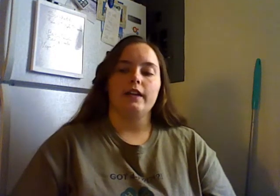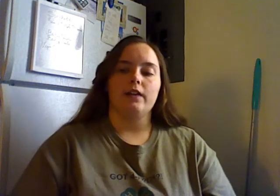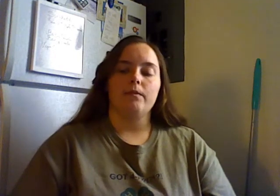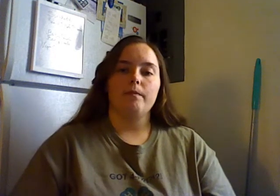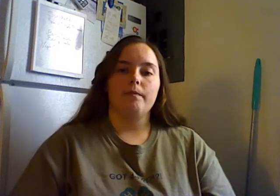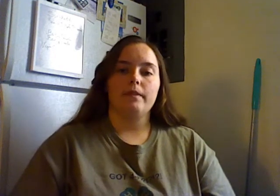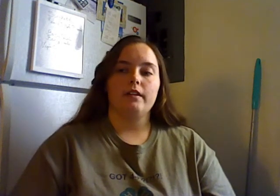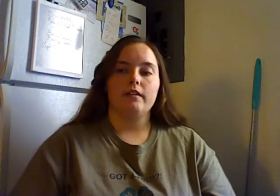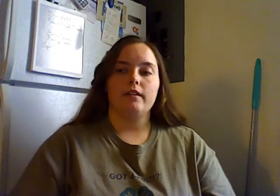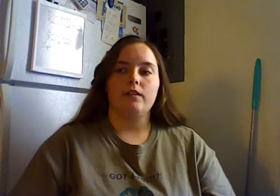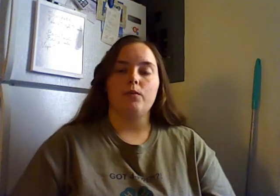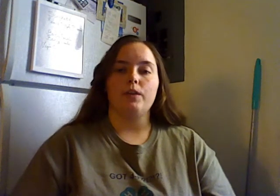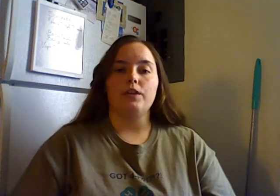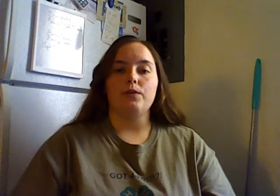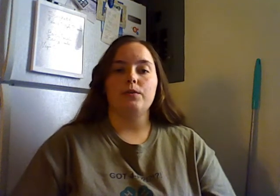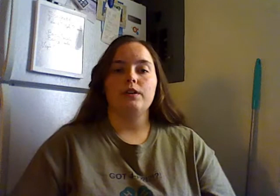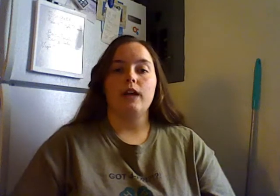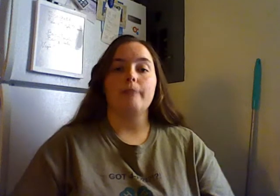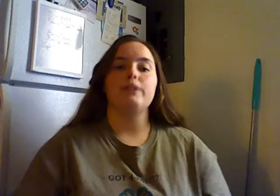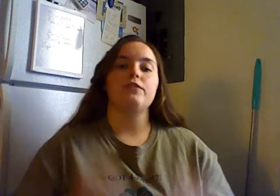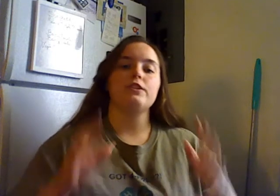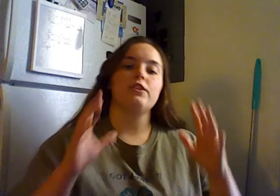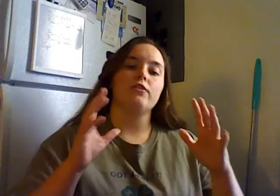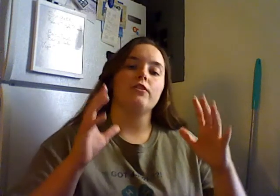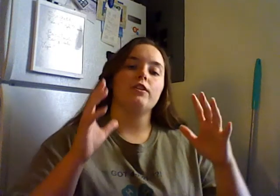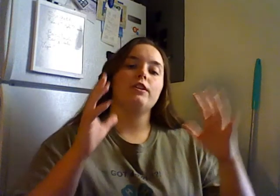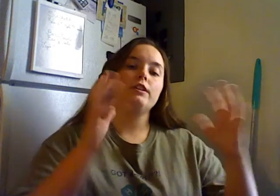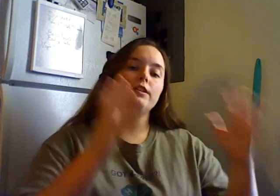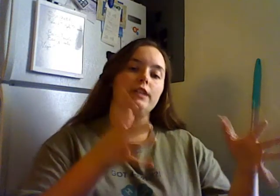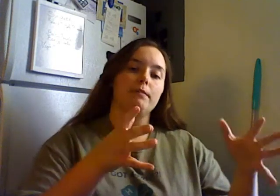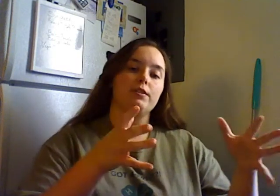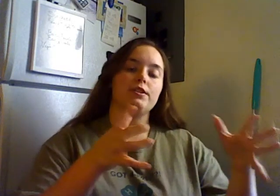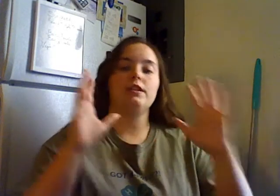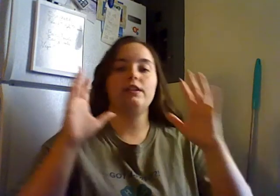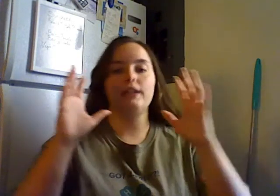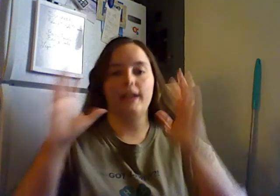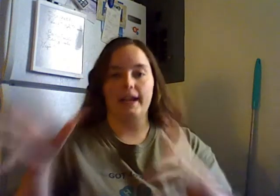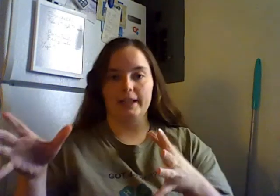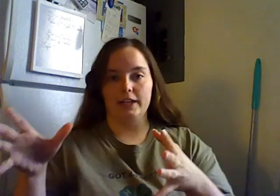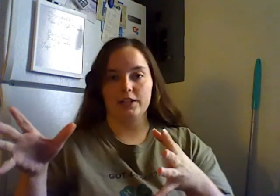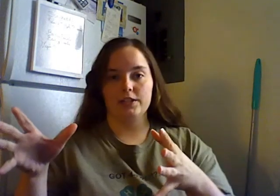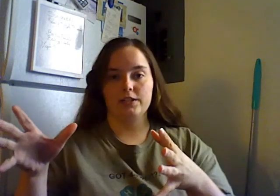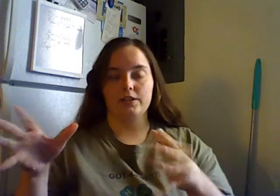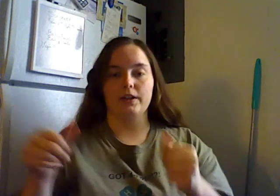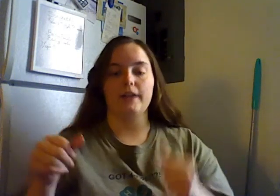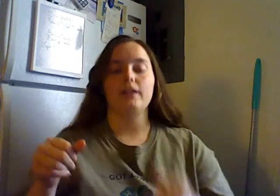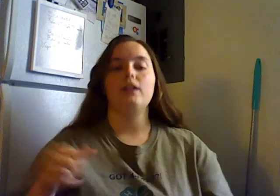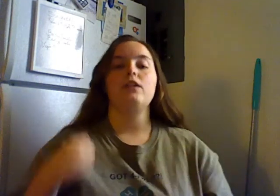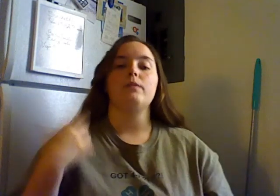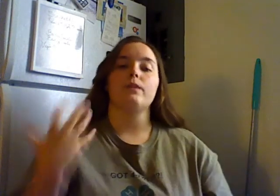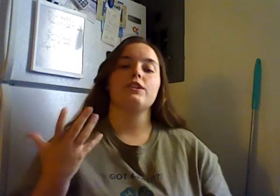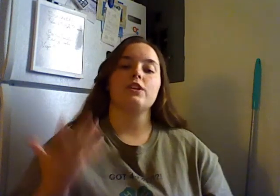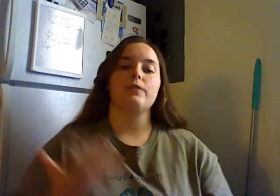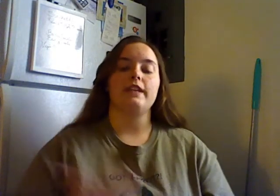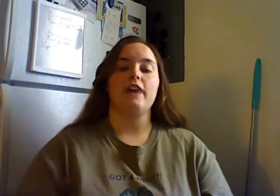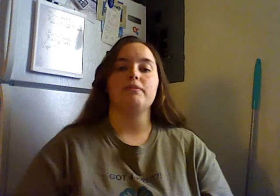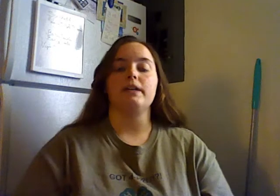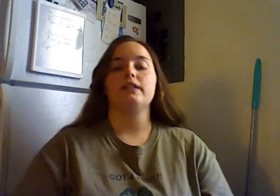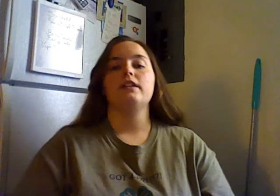Now, I'm going to do this over numbers and letters, okay? But we're going to start with the alphabet.